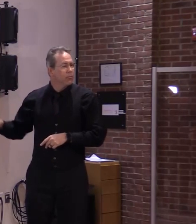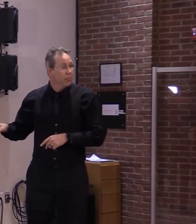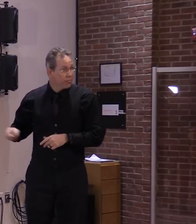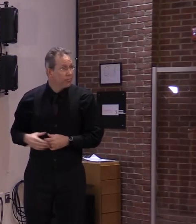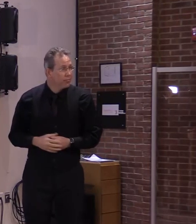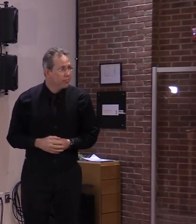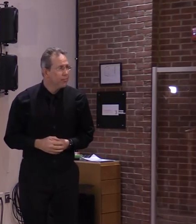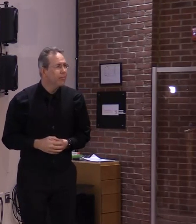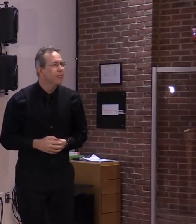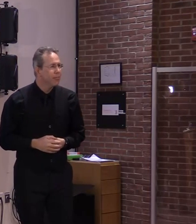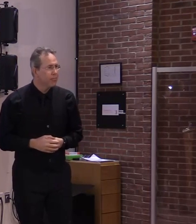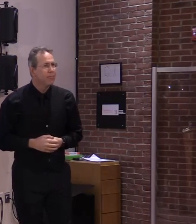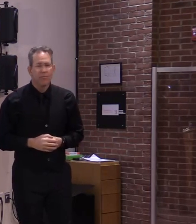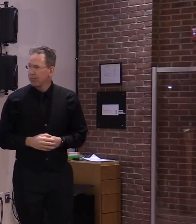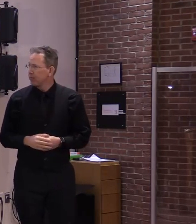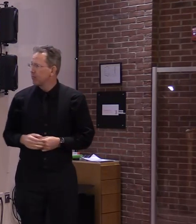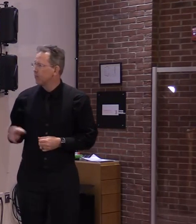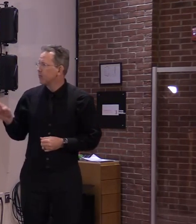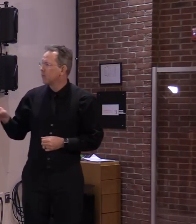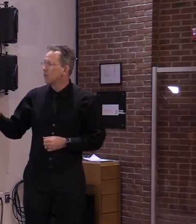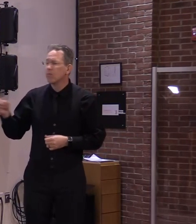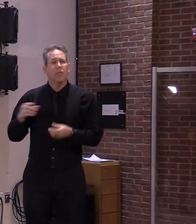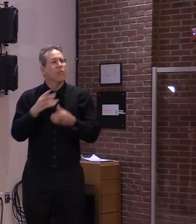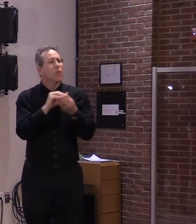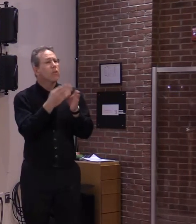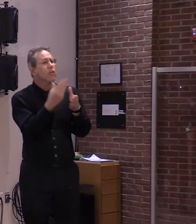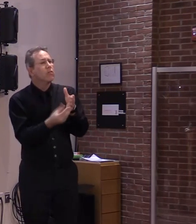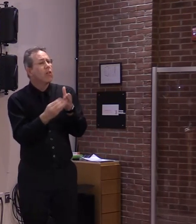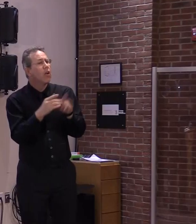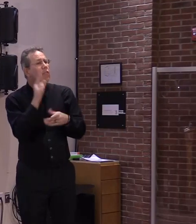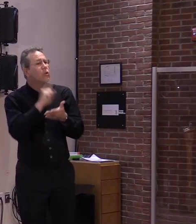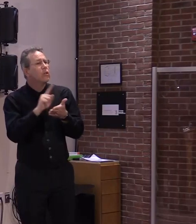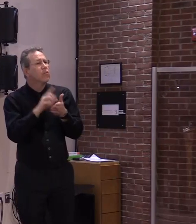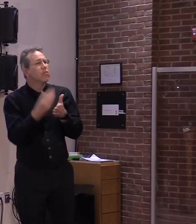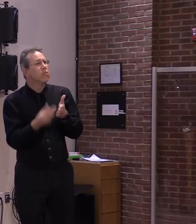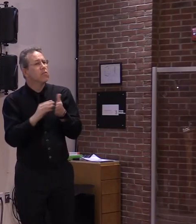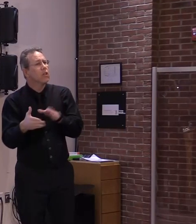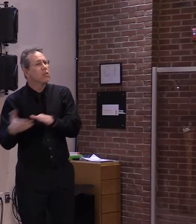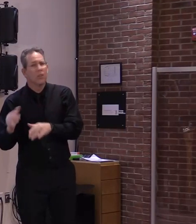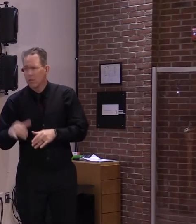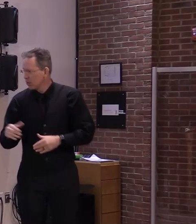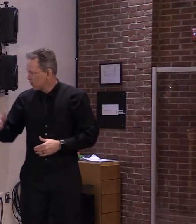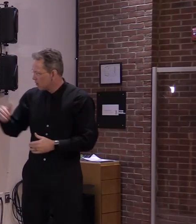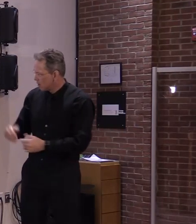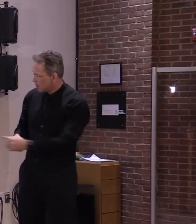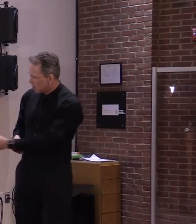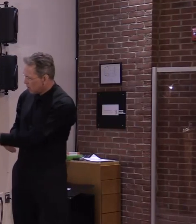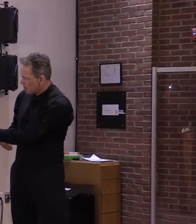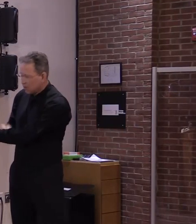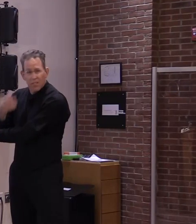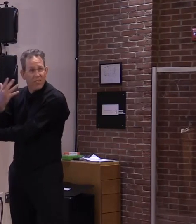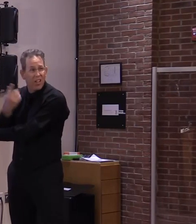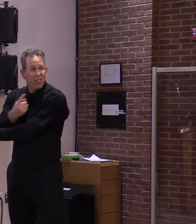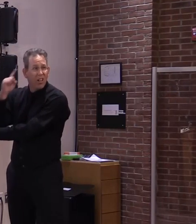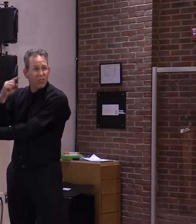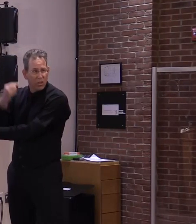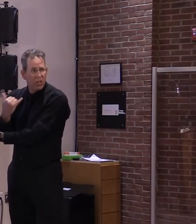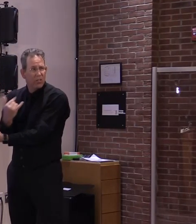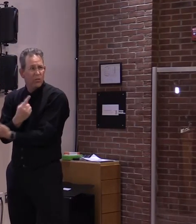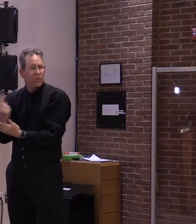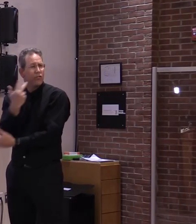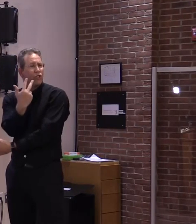are also thankfully continuing to see the impact of our higher vaccination rates and lower case counts among our most vulnerable on the